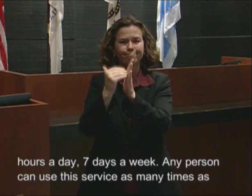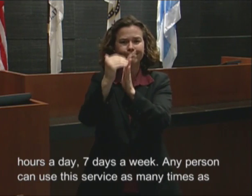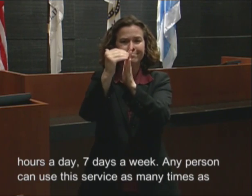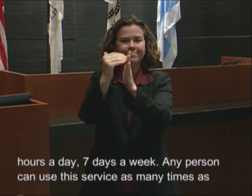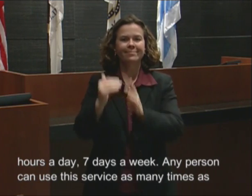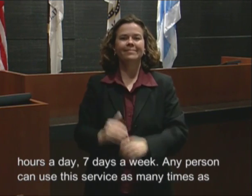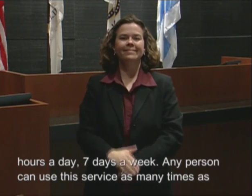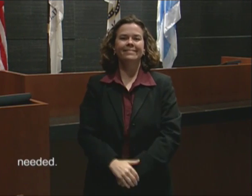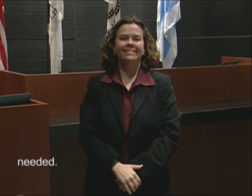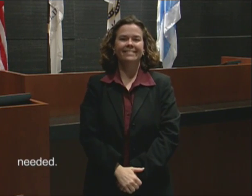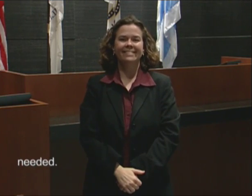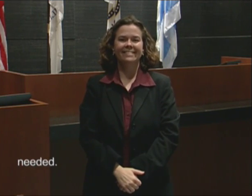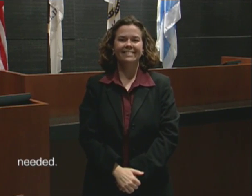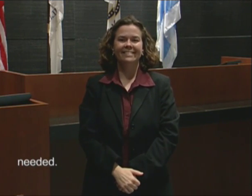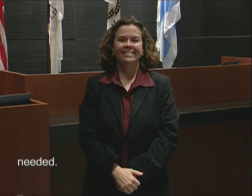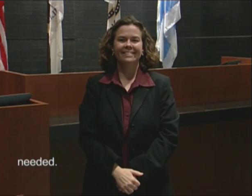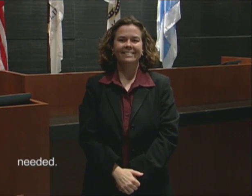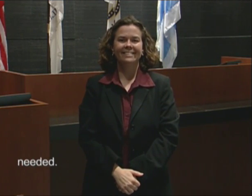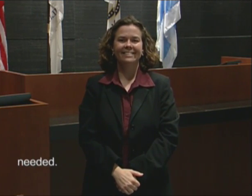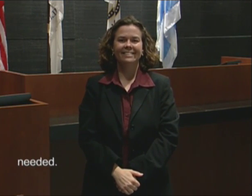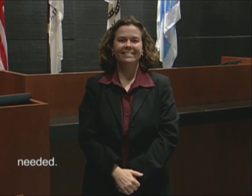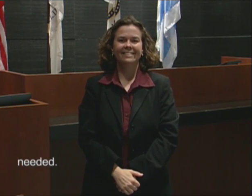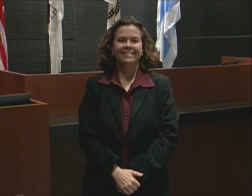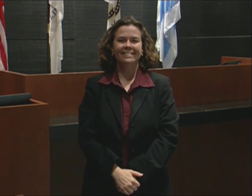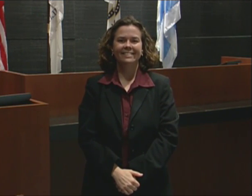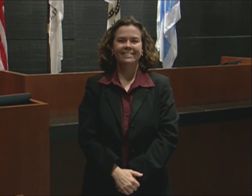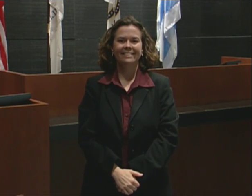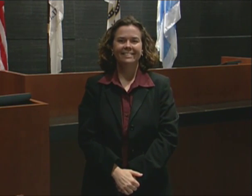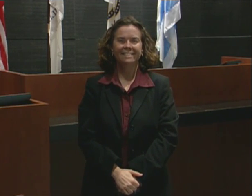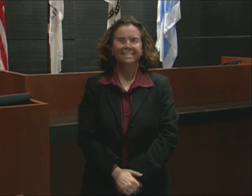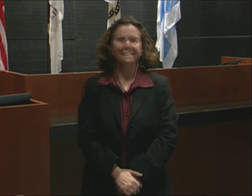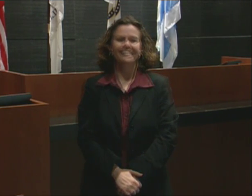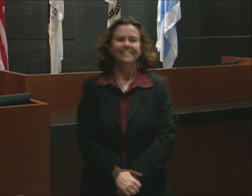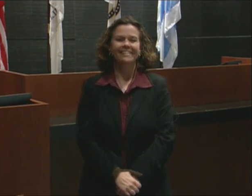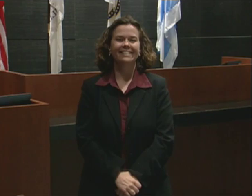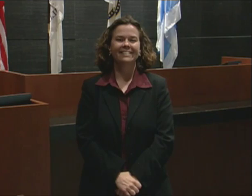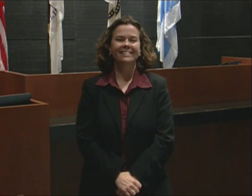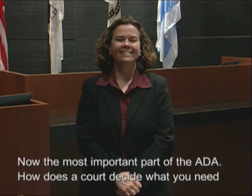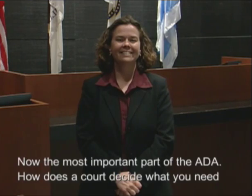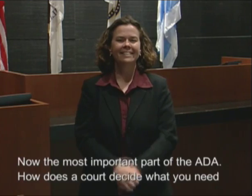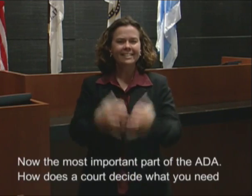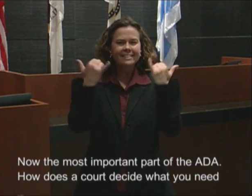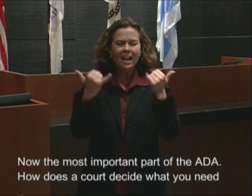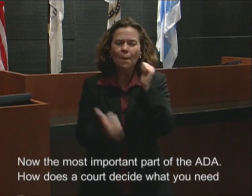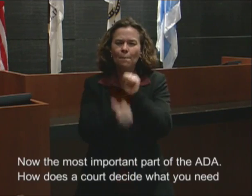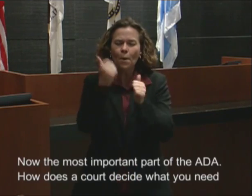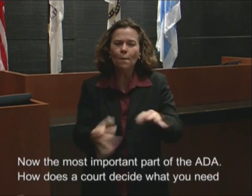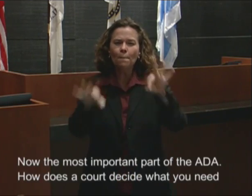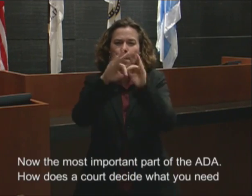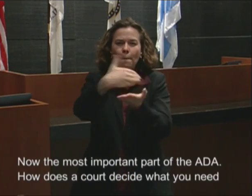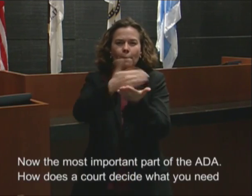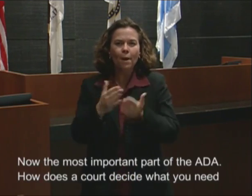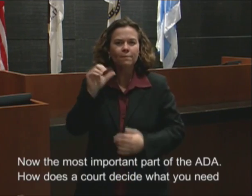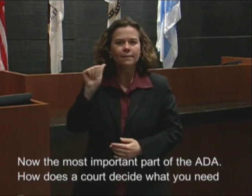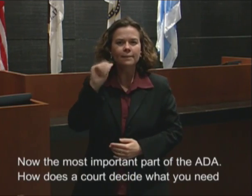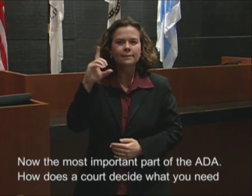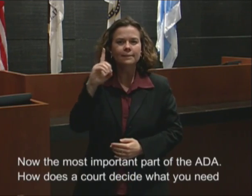use this service as many times as needed. Now, the most important part